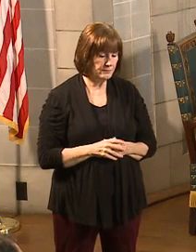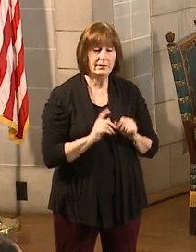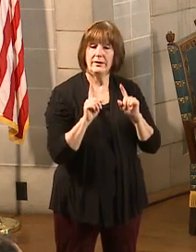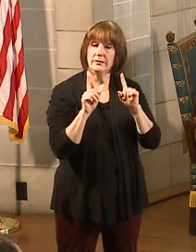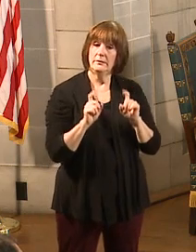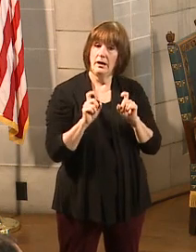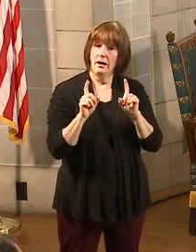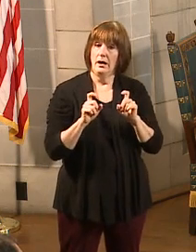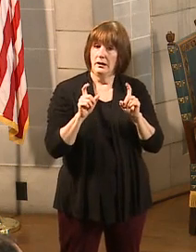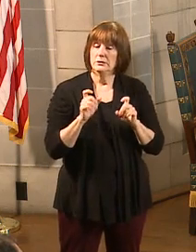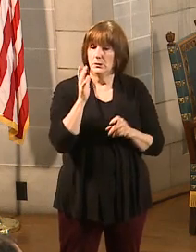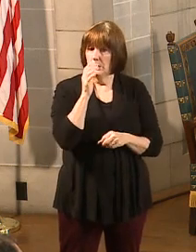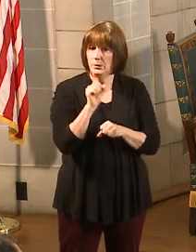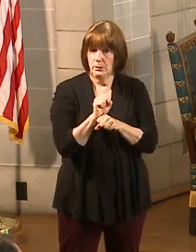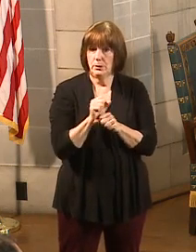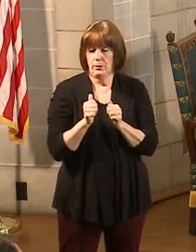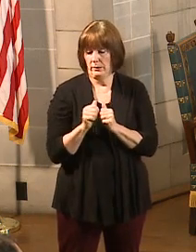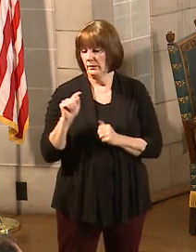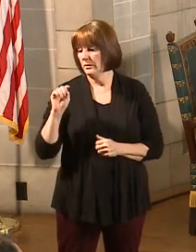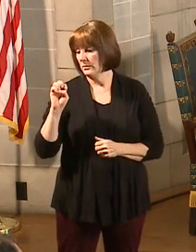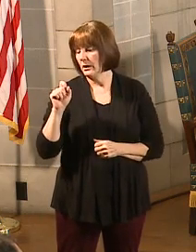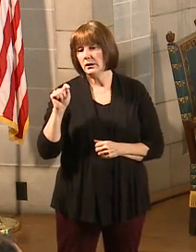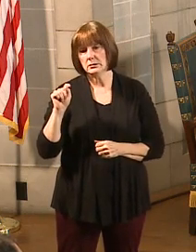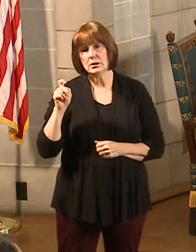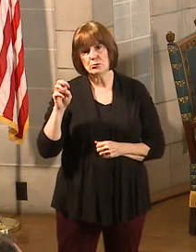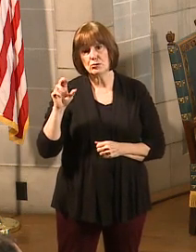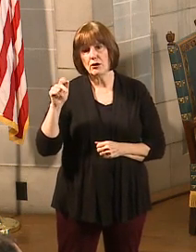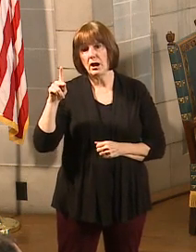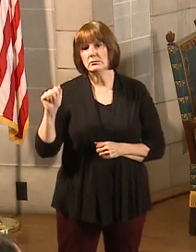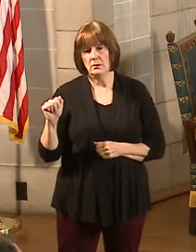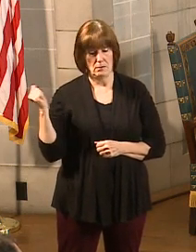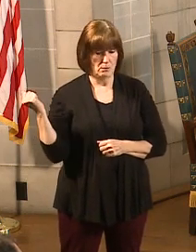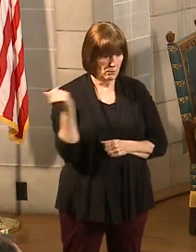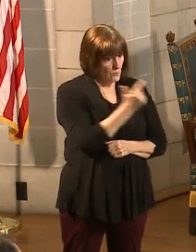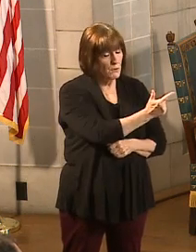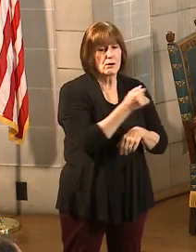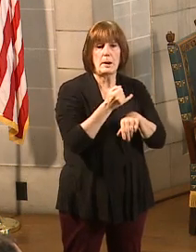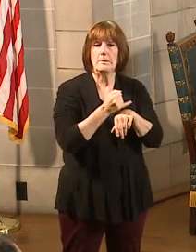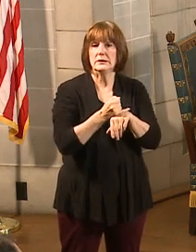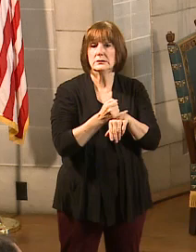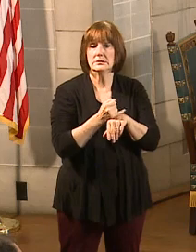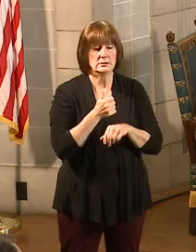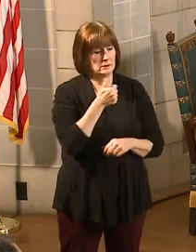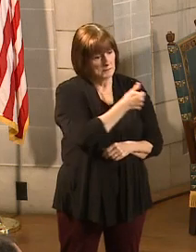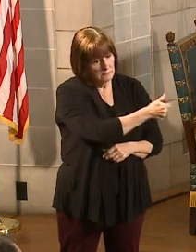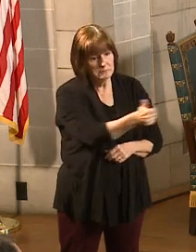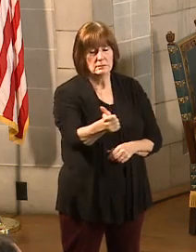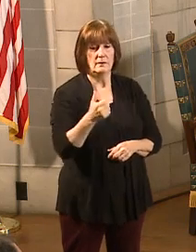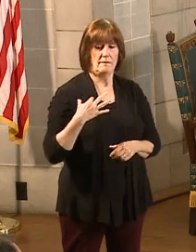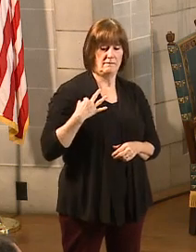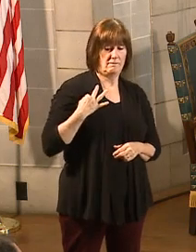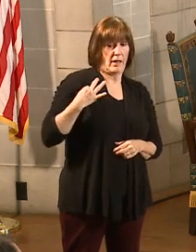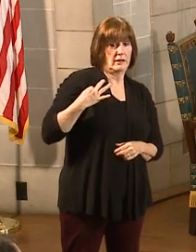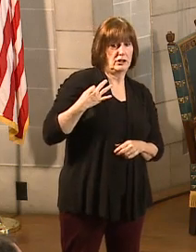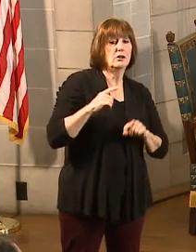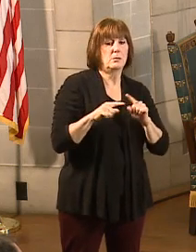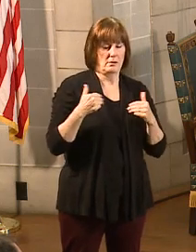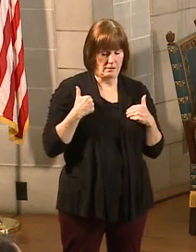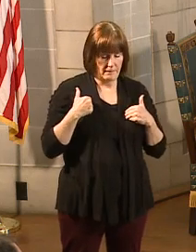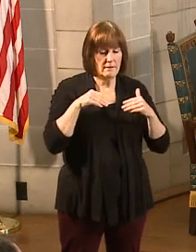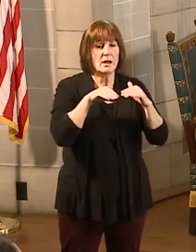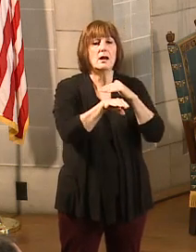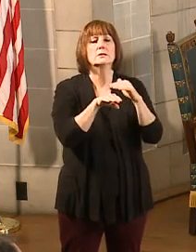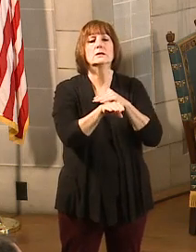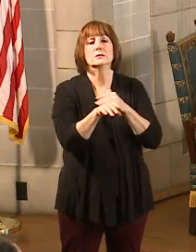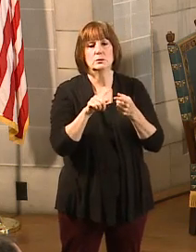Testing. We'll be working with Test Nebraska on all of our campuses. It will be voluntary, but we will have access to Test